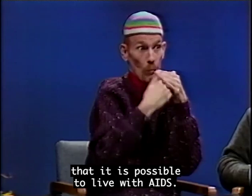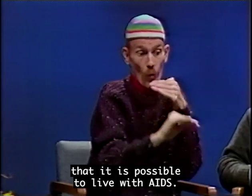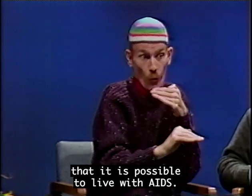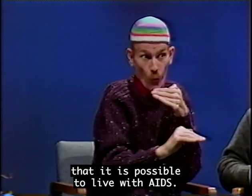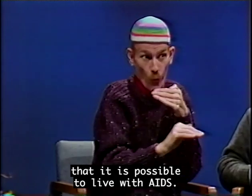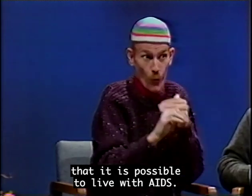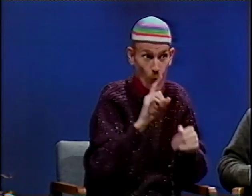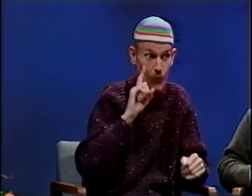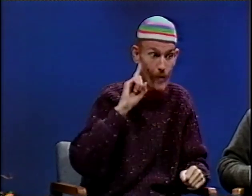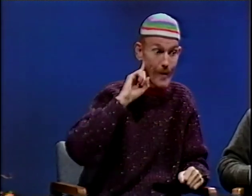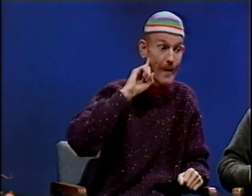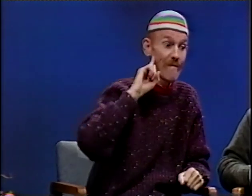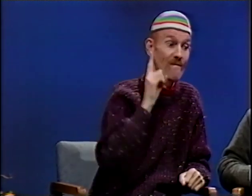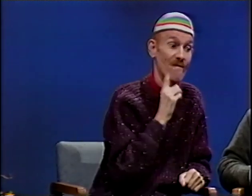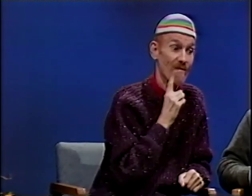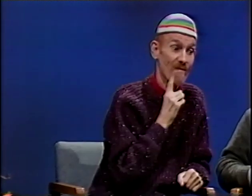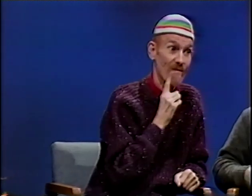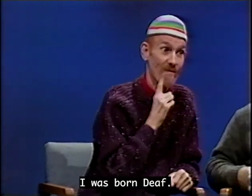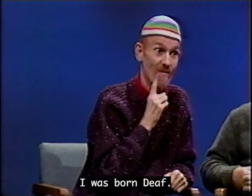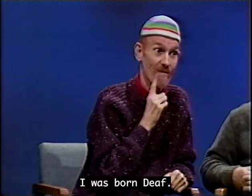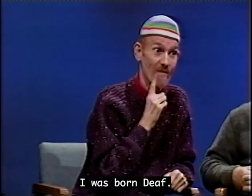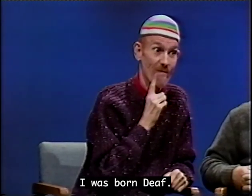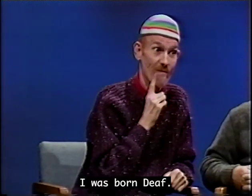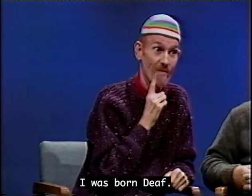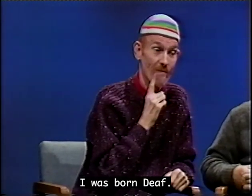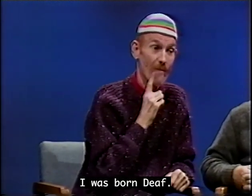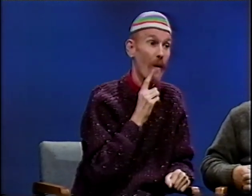live with AIDS. I was born deaf.